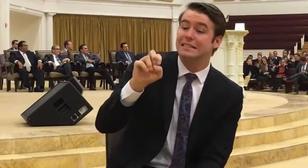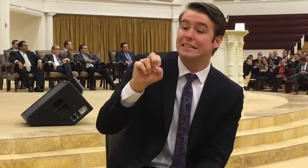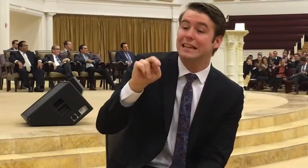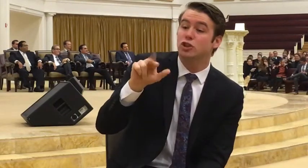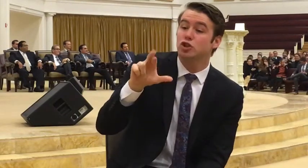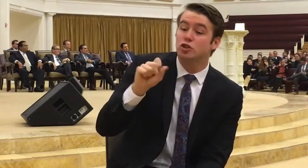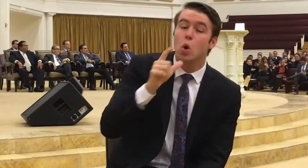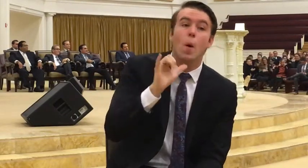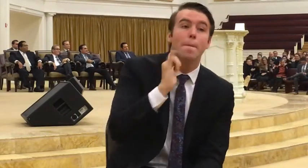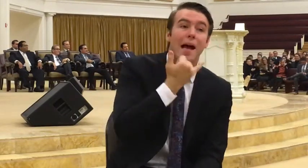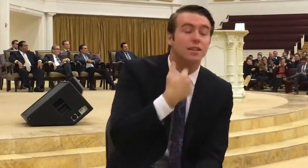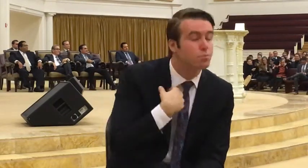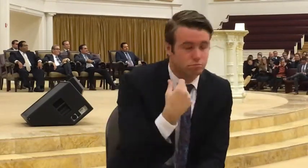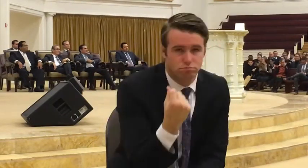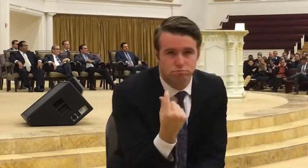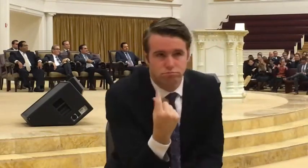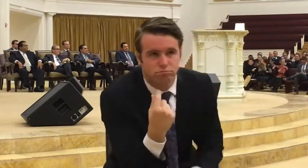up.